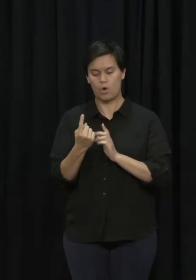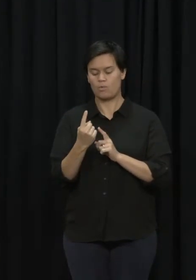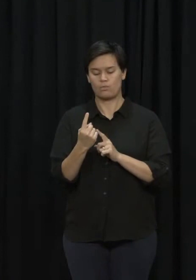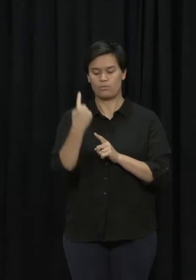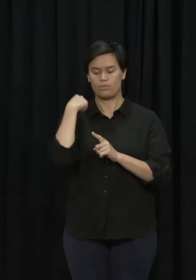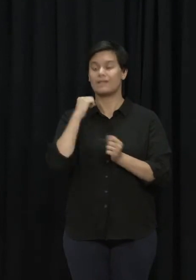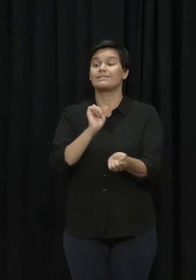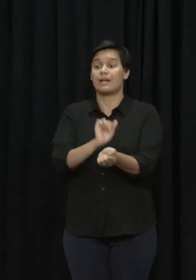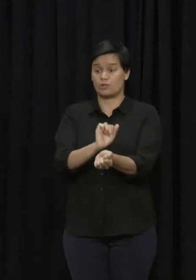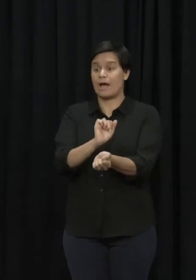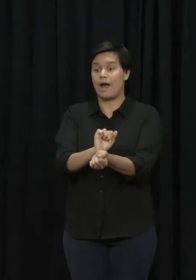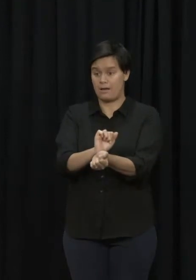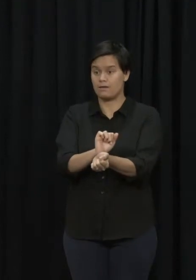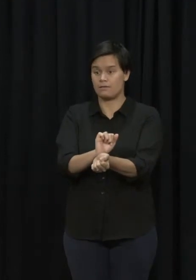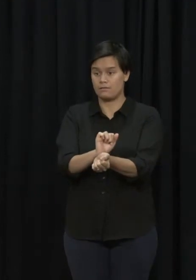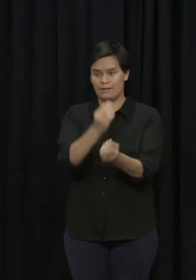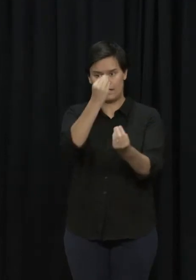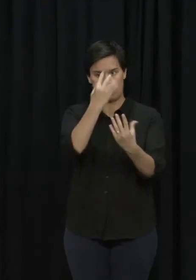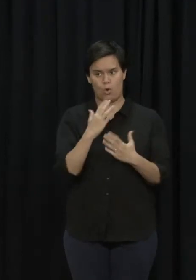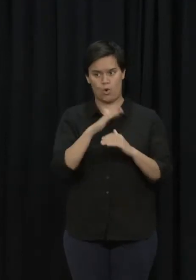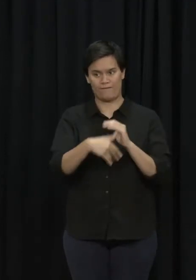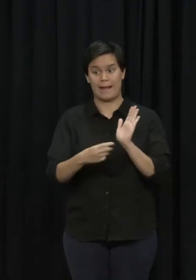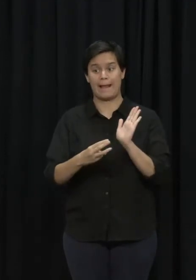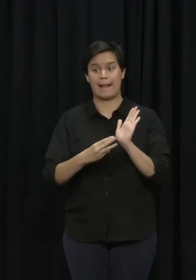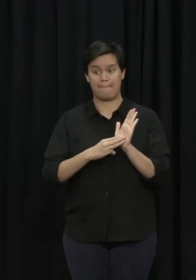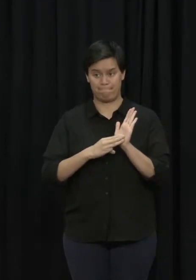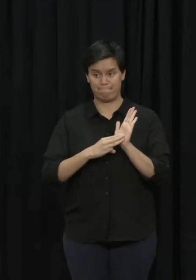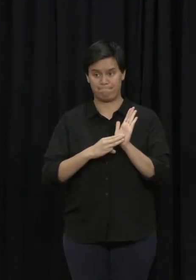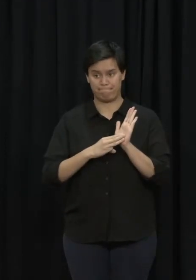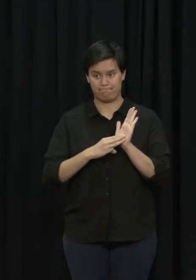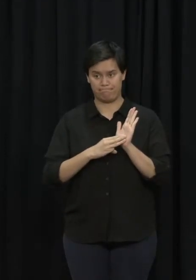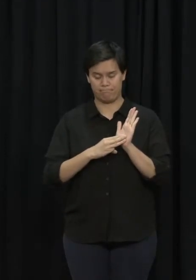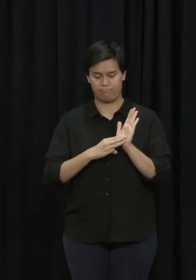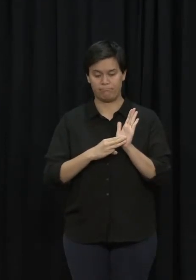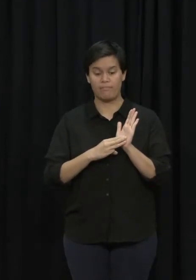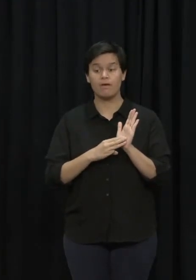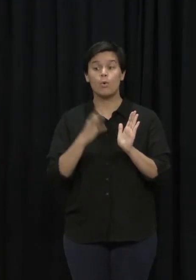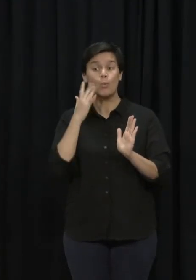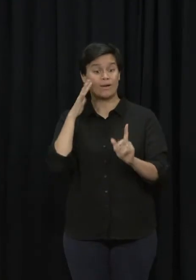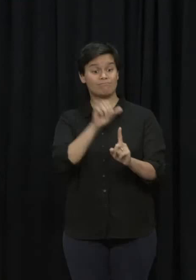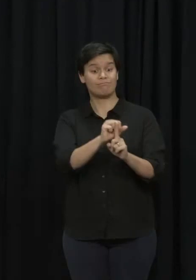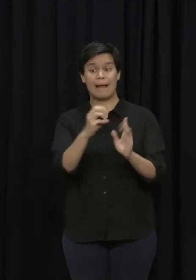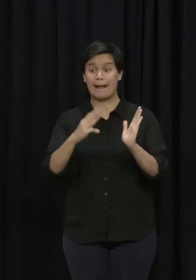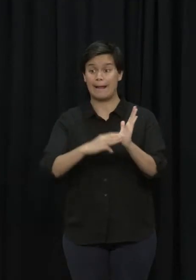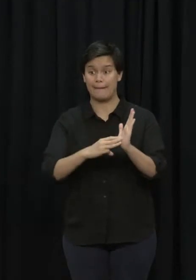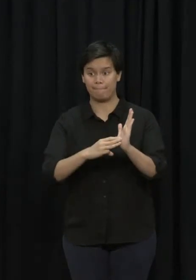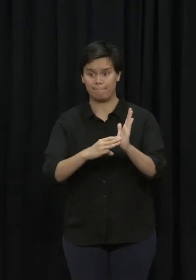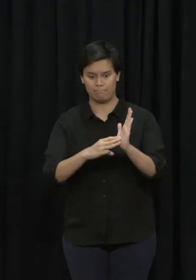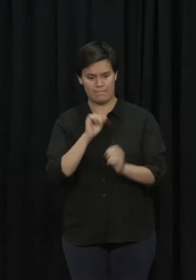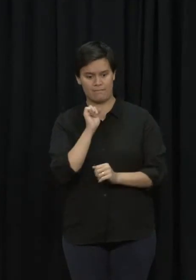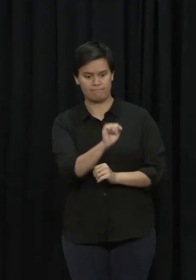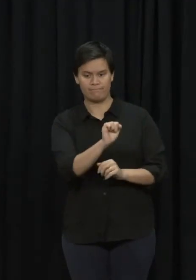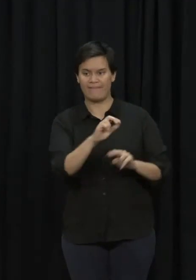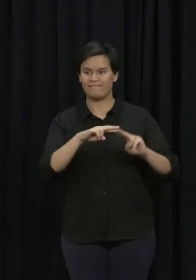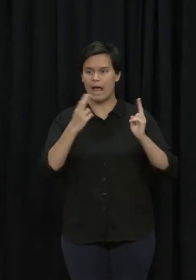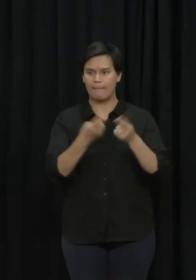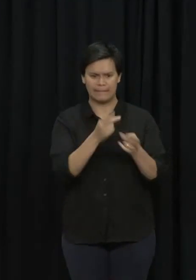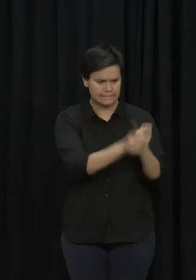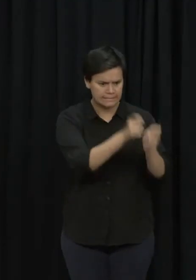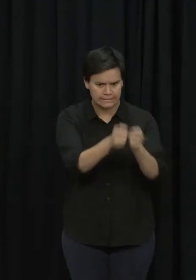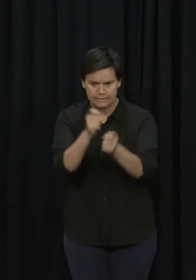Saturday advised of that first case. We then immediately go in and test the other family members. So in that tranche of family members, we then